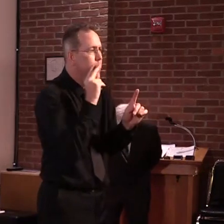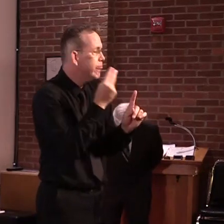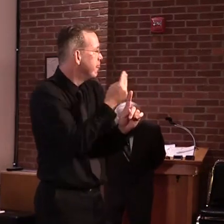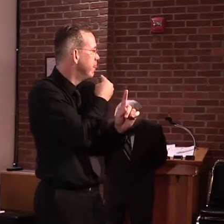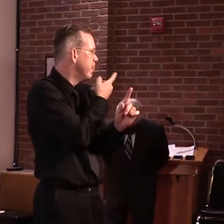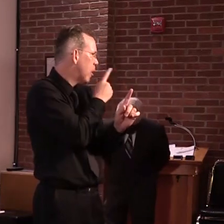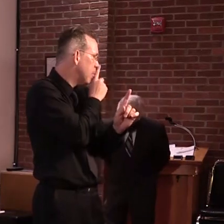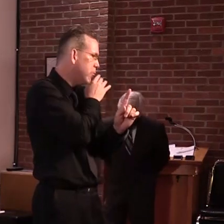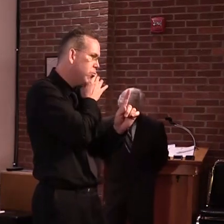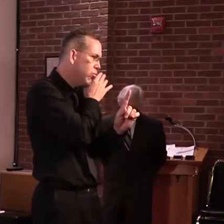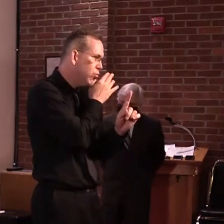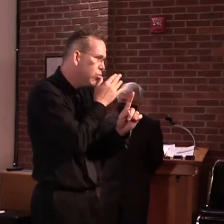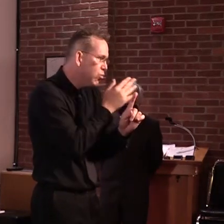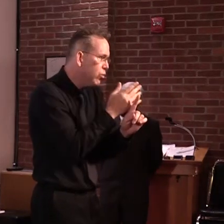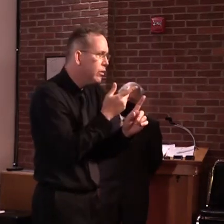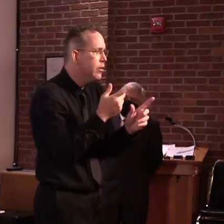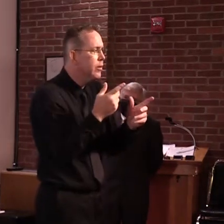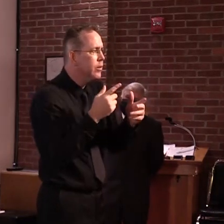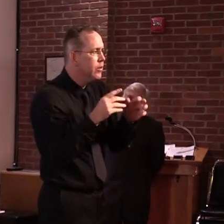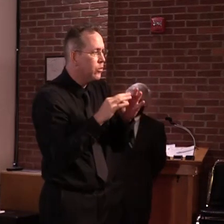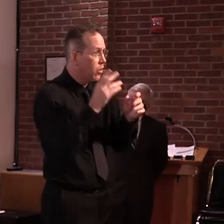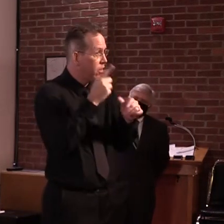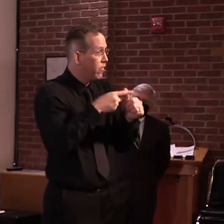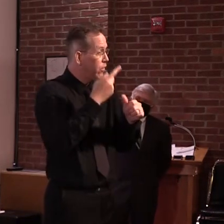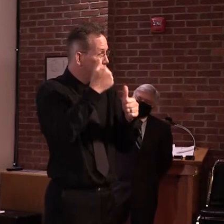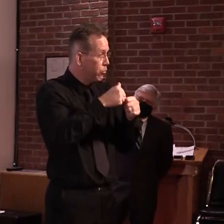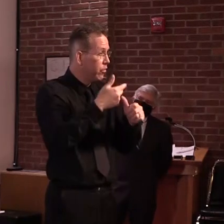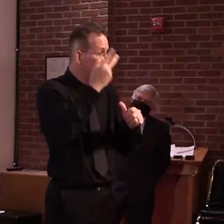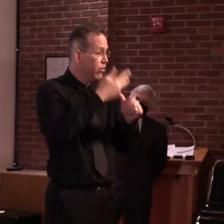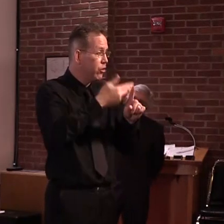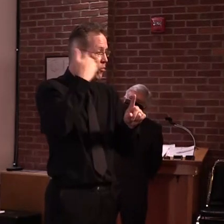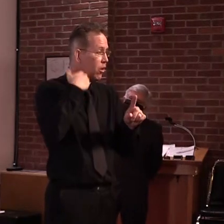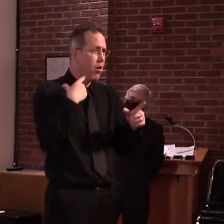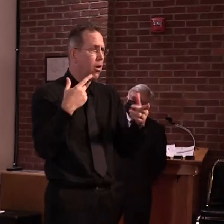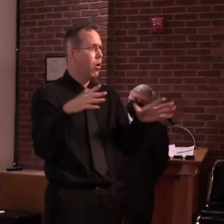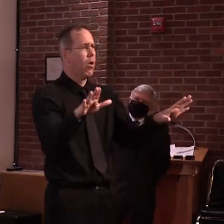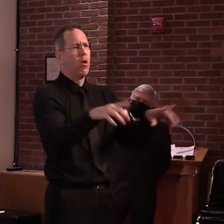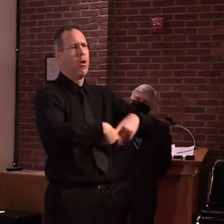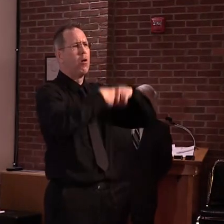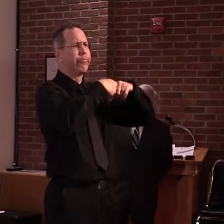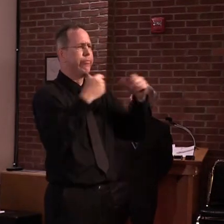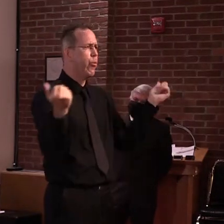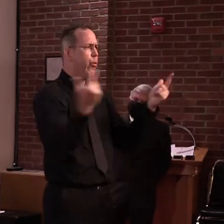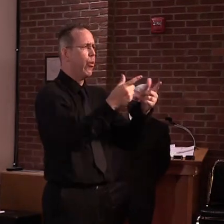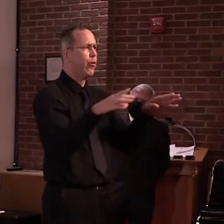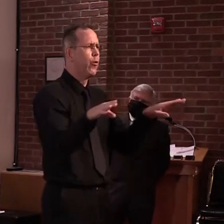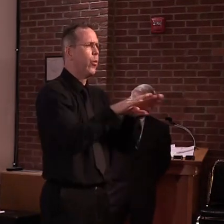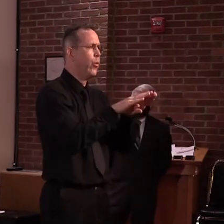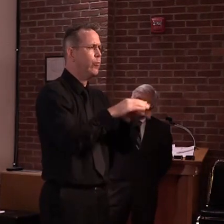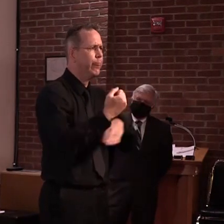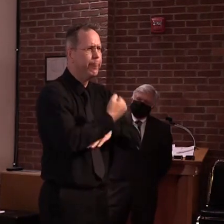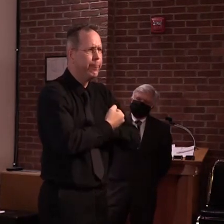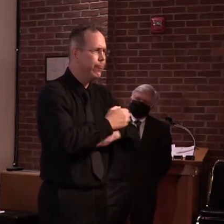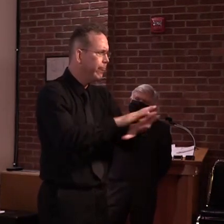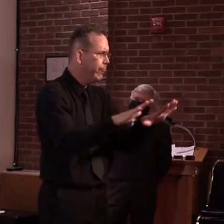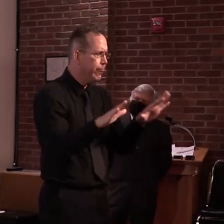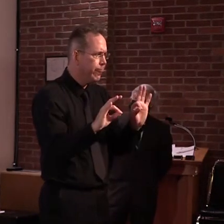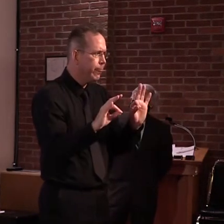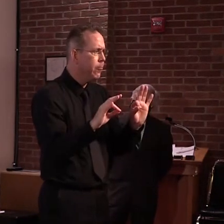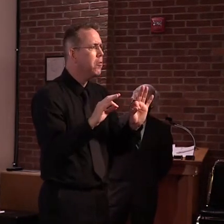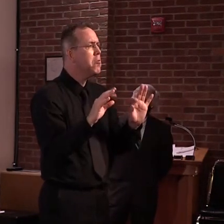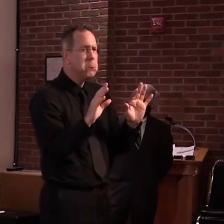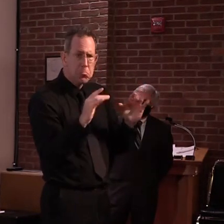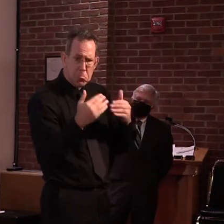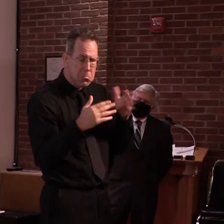respects over the first 3 months from shutting everything down and now reopening at least to a